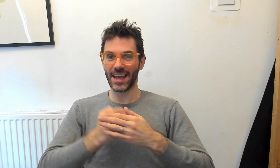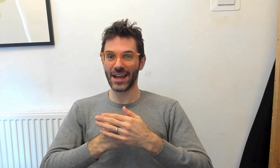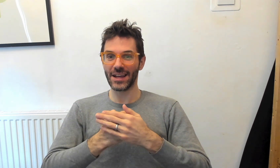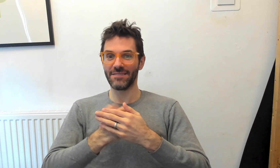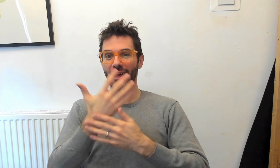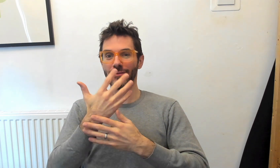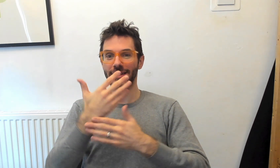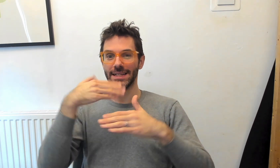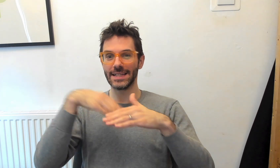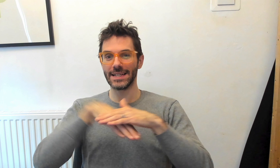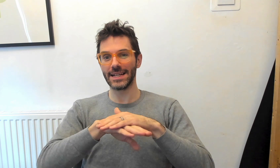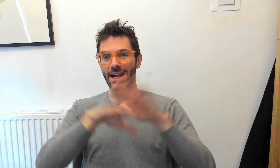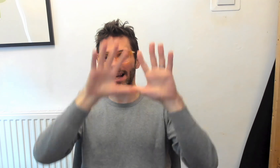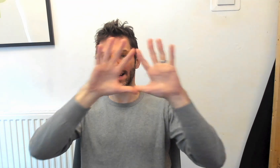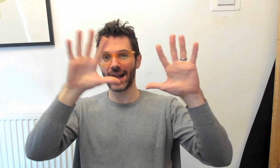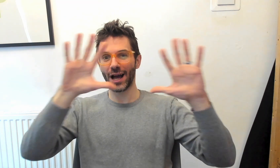It's development in the cloud.